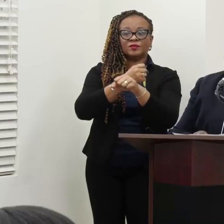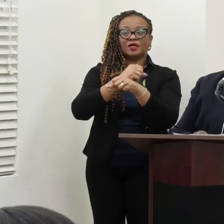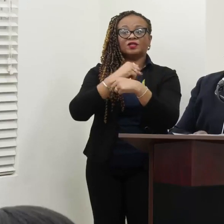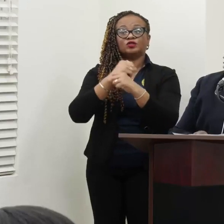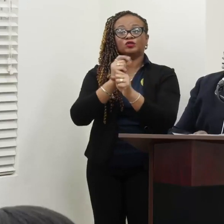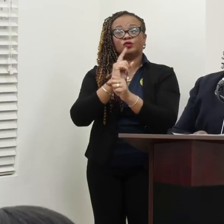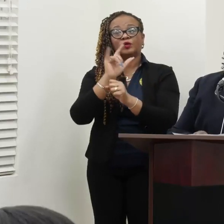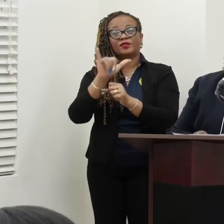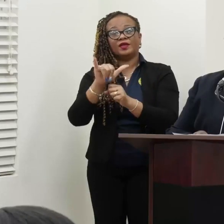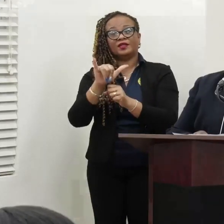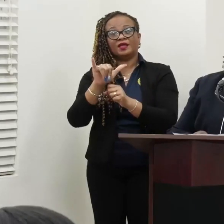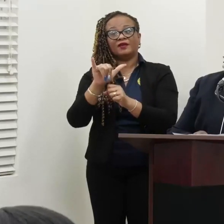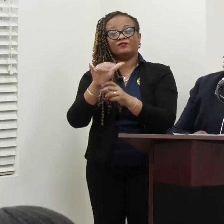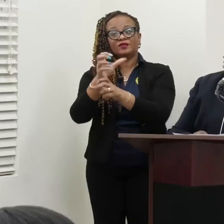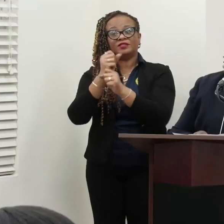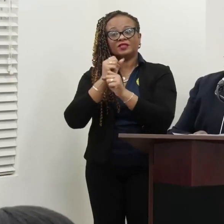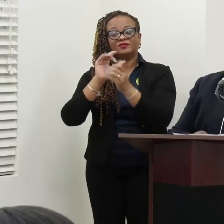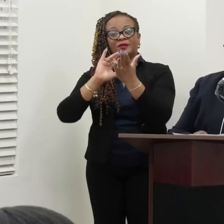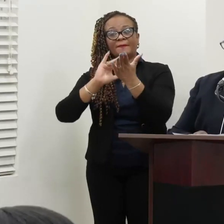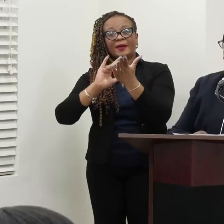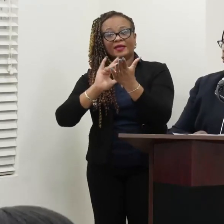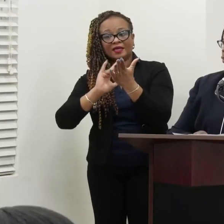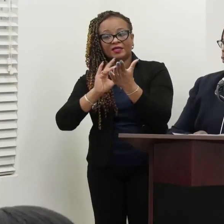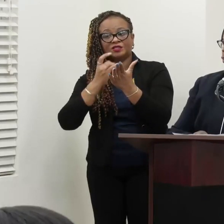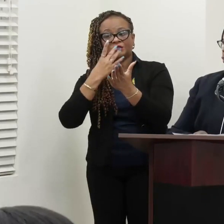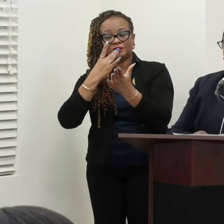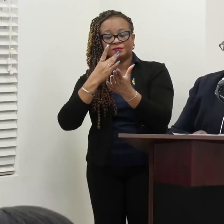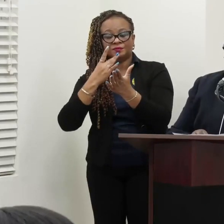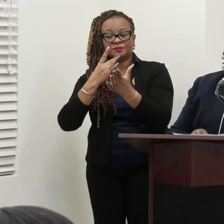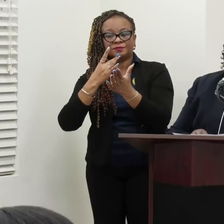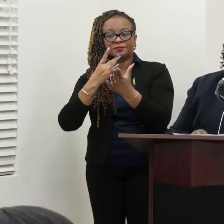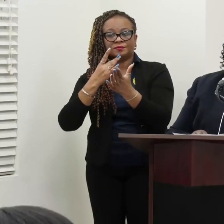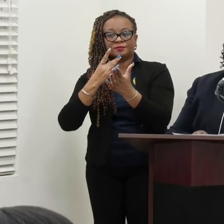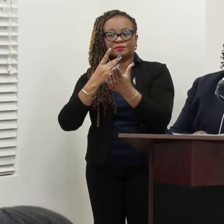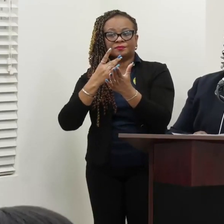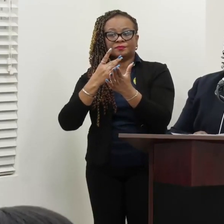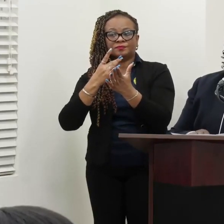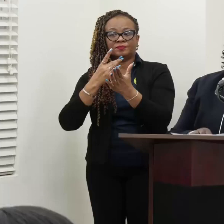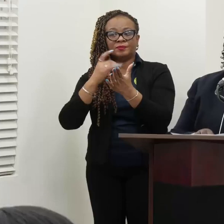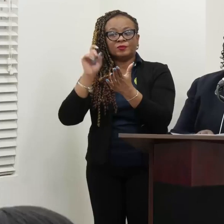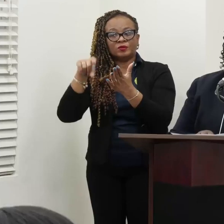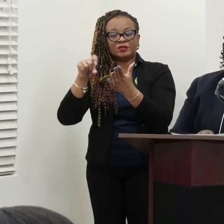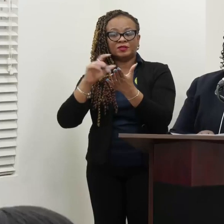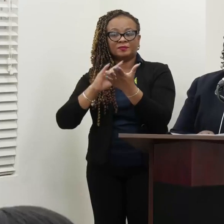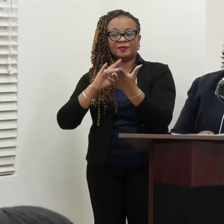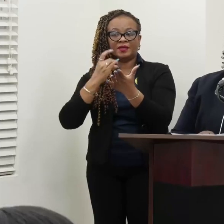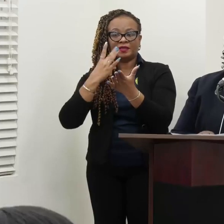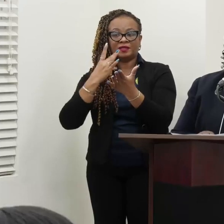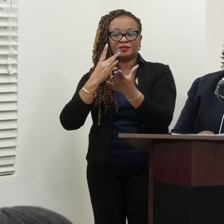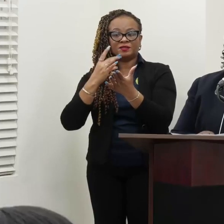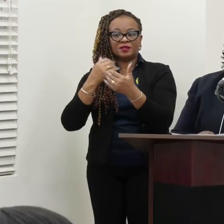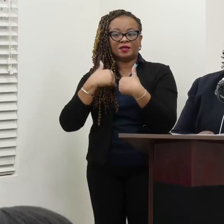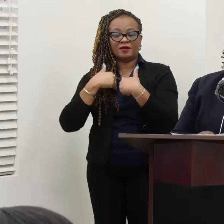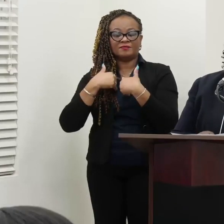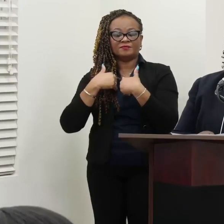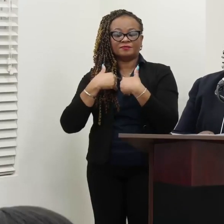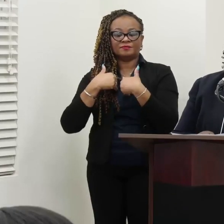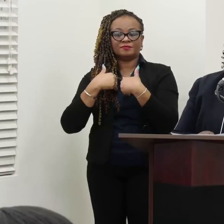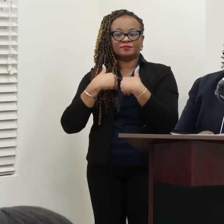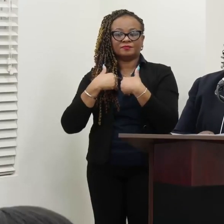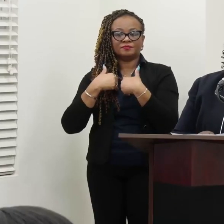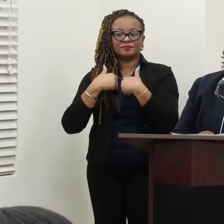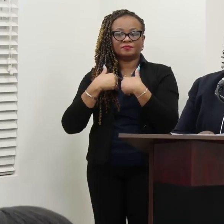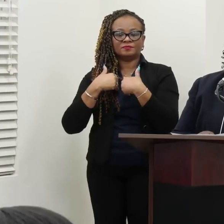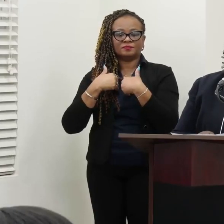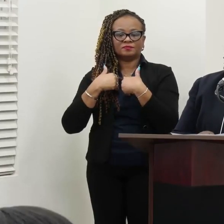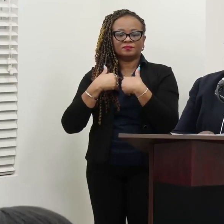ensured that they have received their medications. Yo gen ta ale nan tout kote nan zile yo pour bay doctors gen to ale